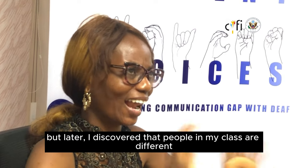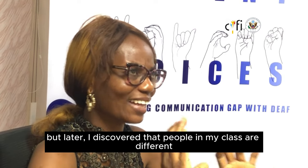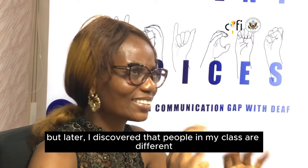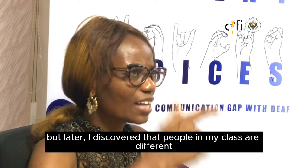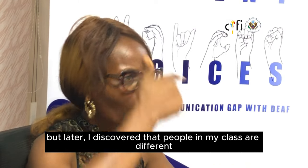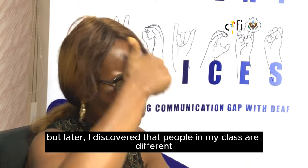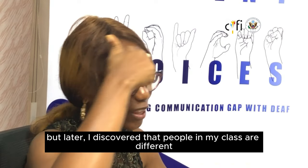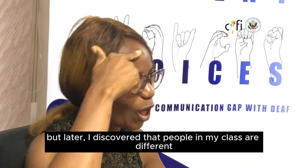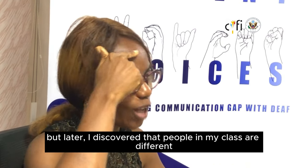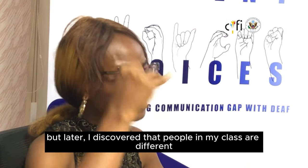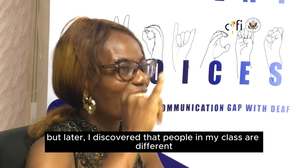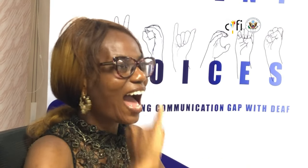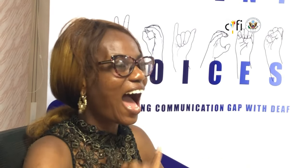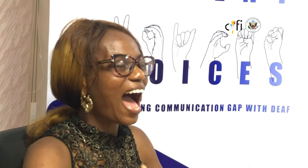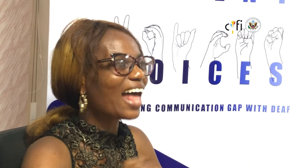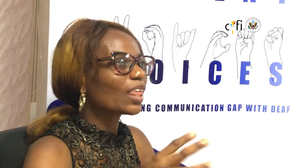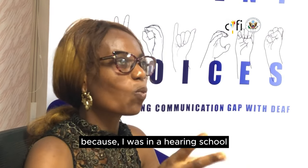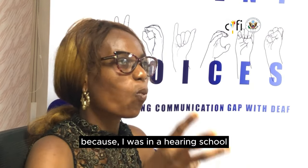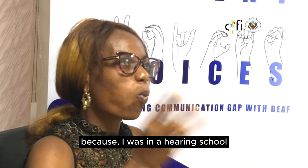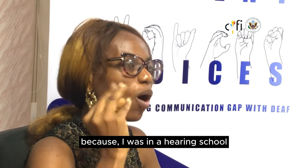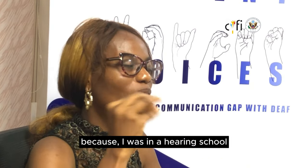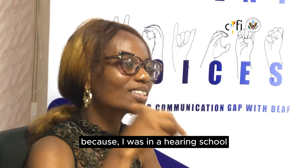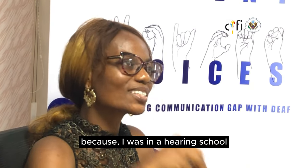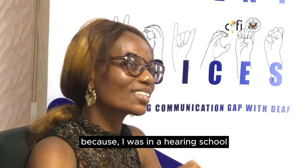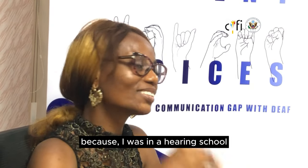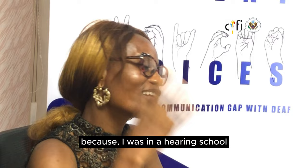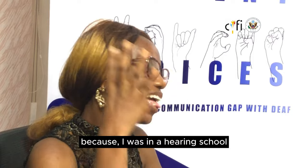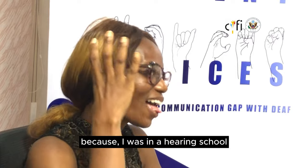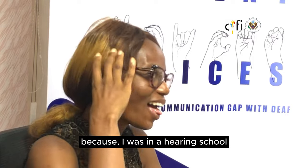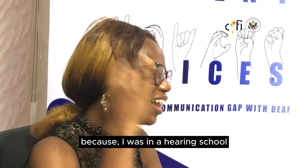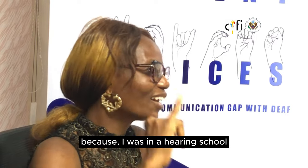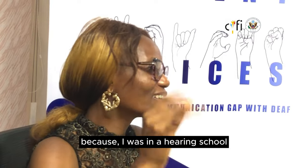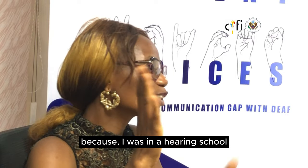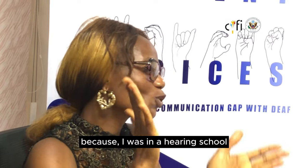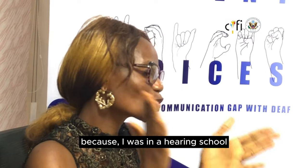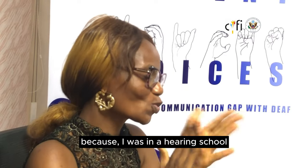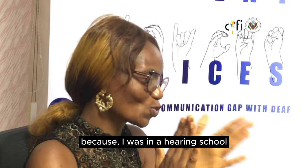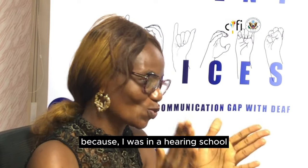class because I'm both in healing.